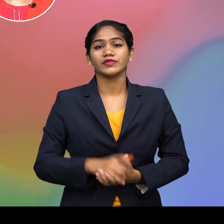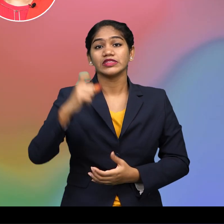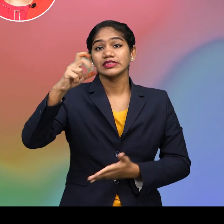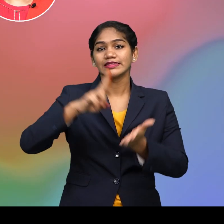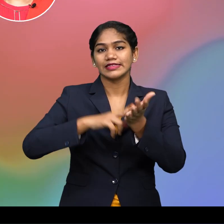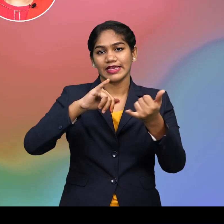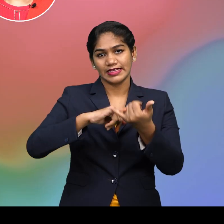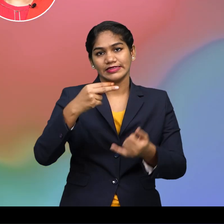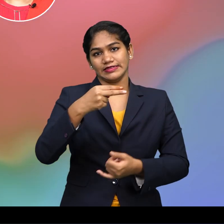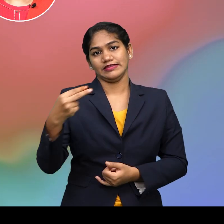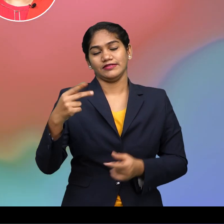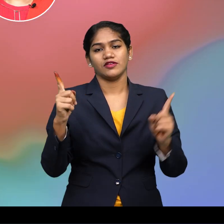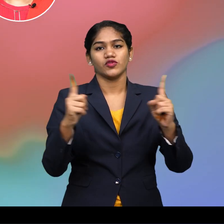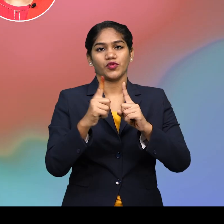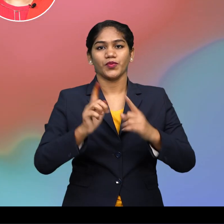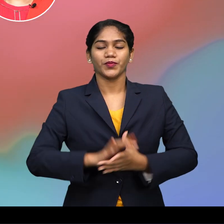CNS.